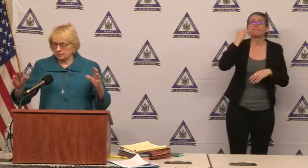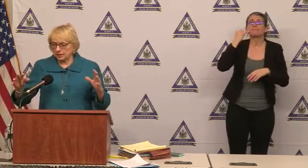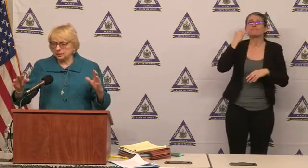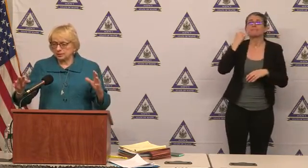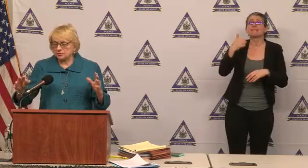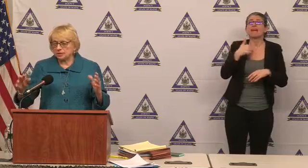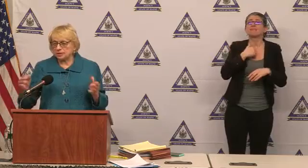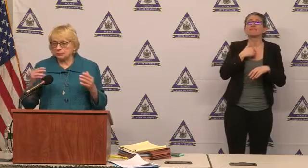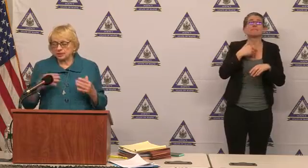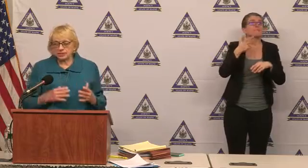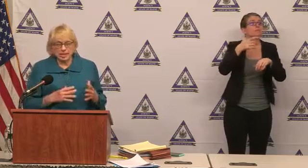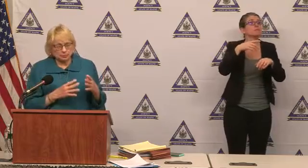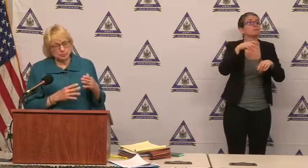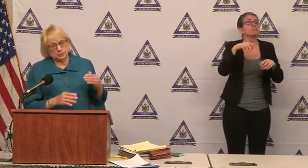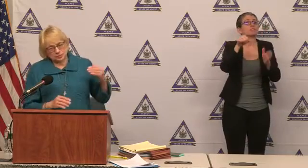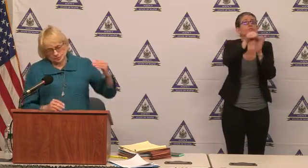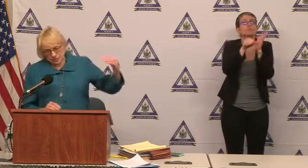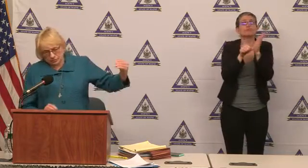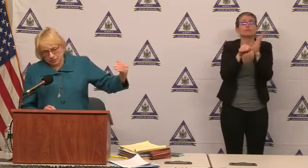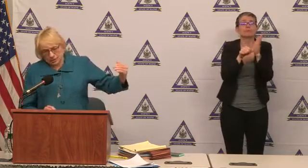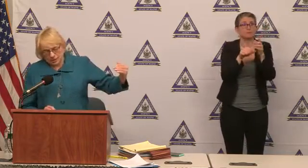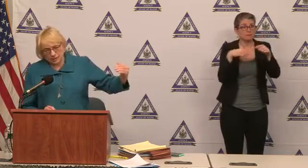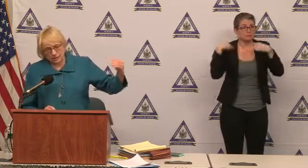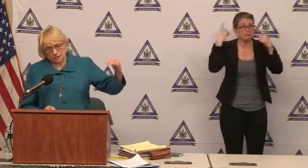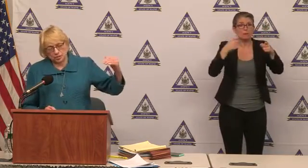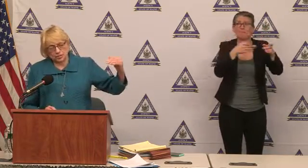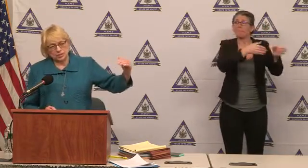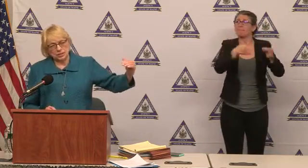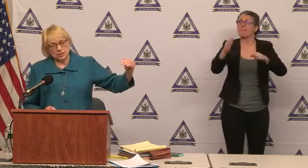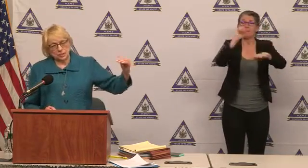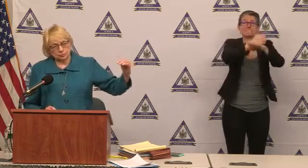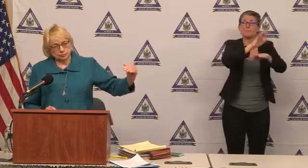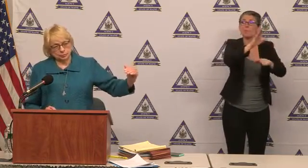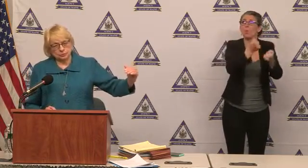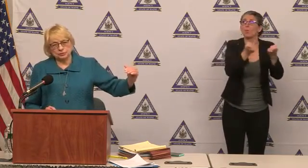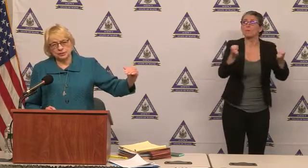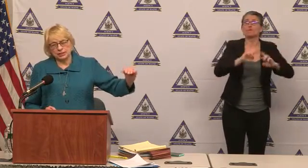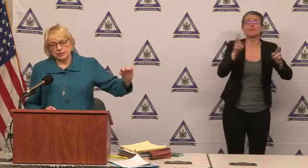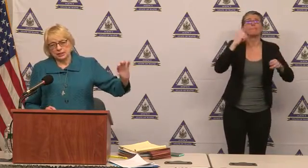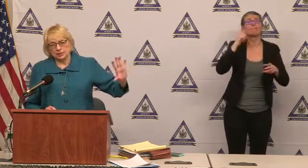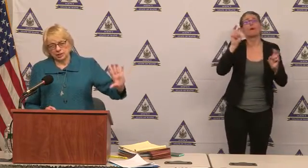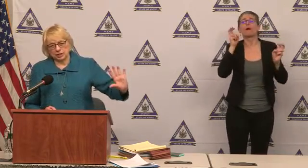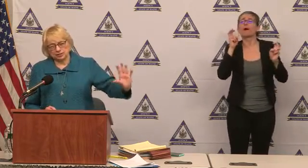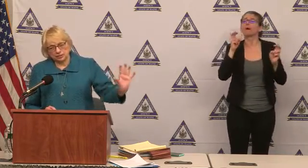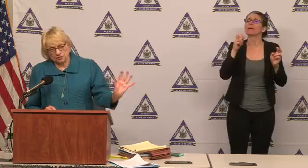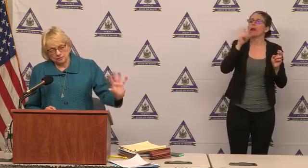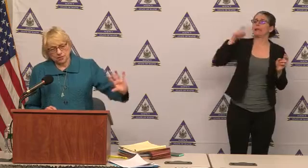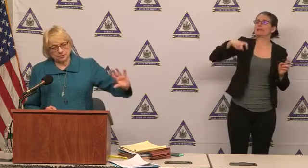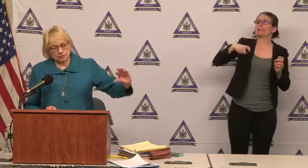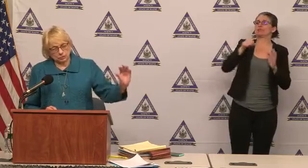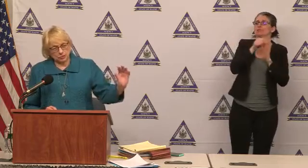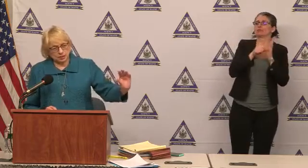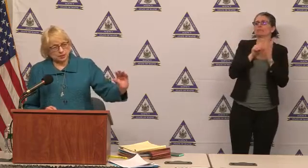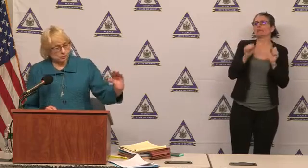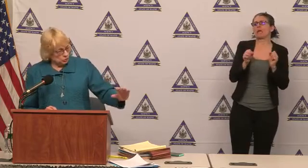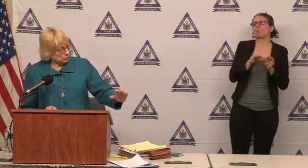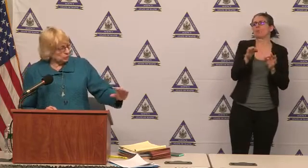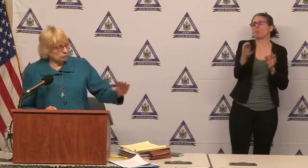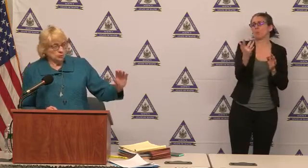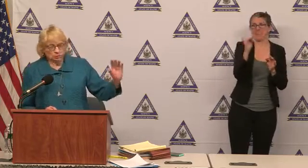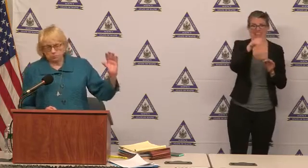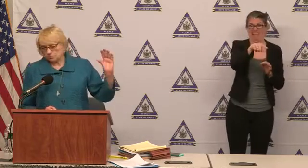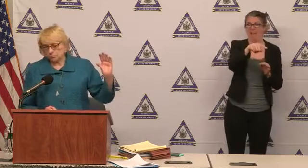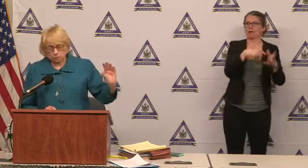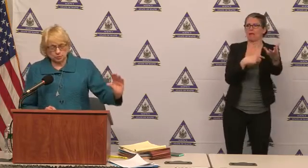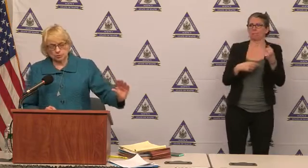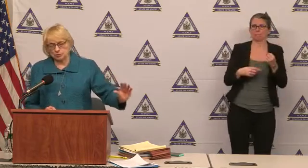kind of ventilators that can be adapted because the FDA just approved a change in the vent that we can do